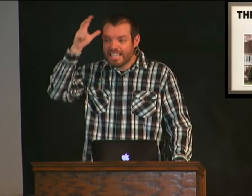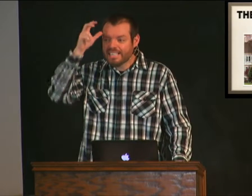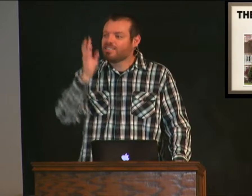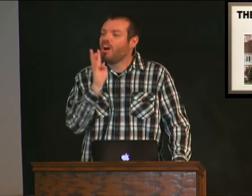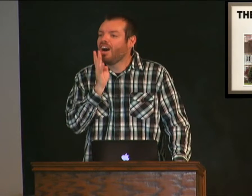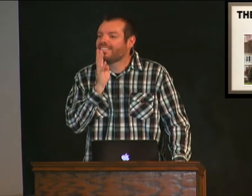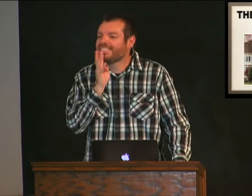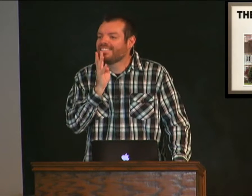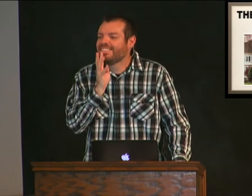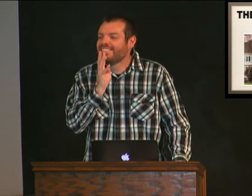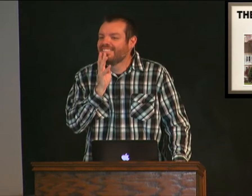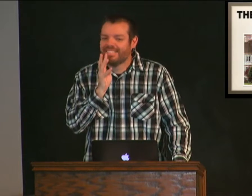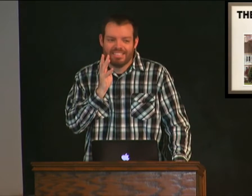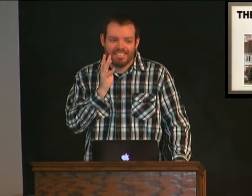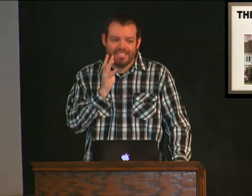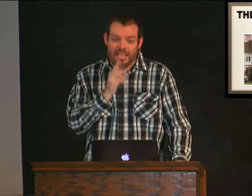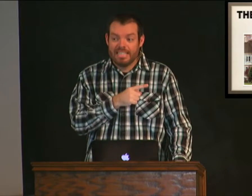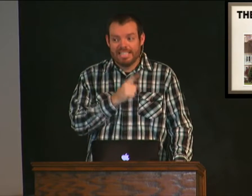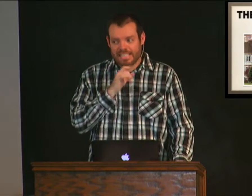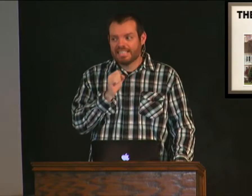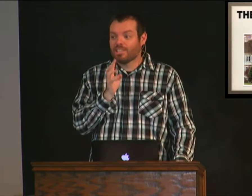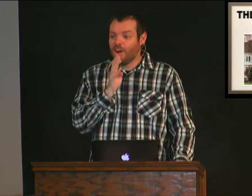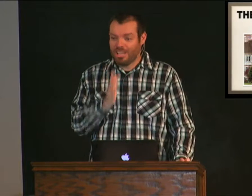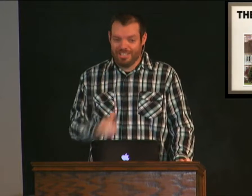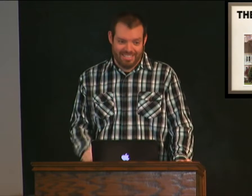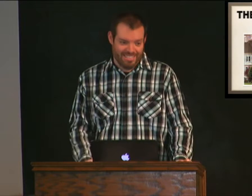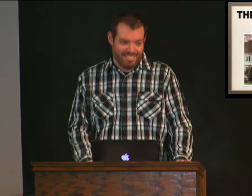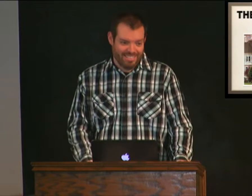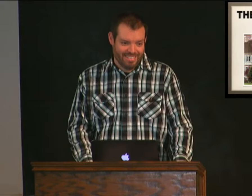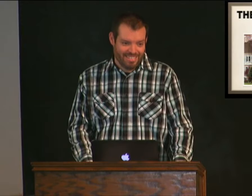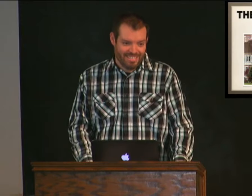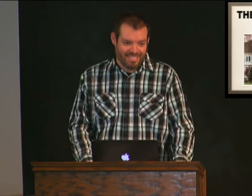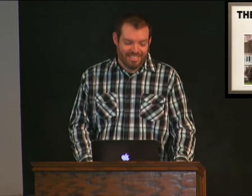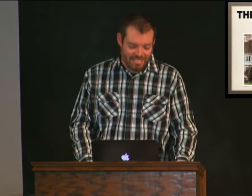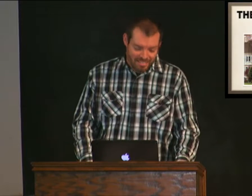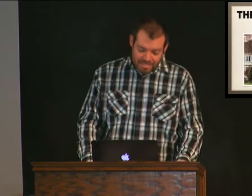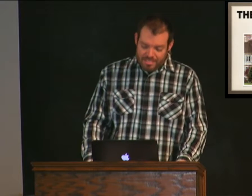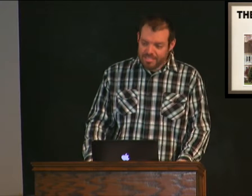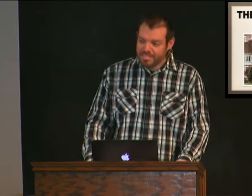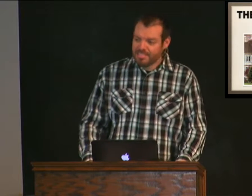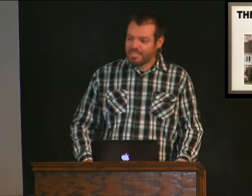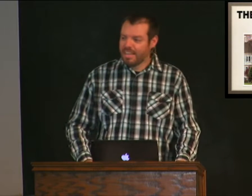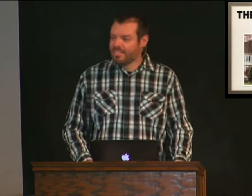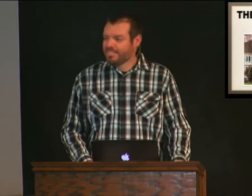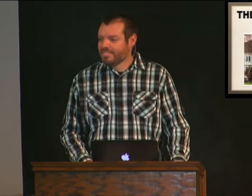And Satan talks. And he is the talker.